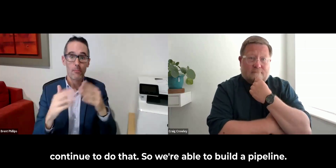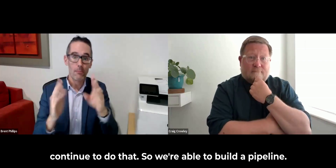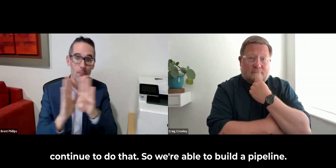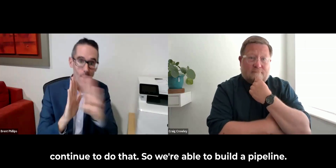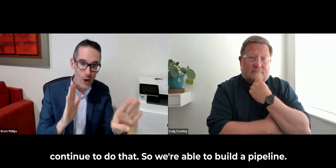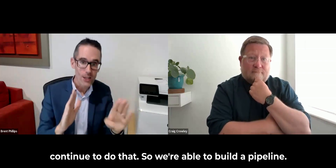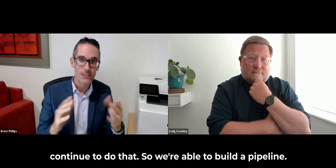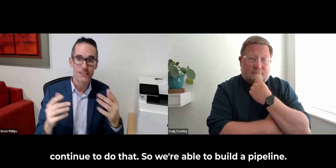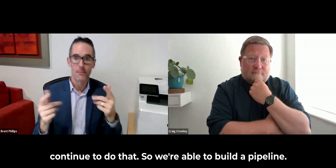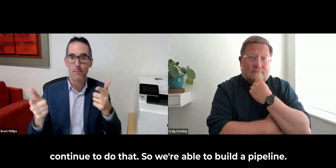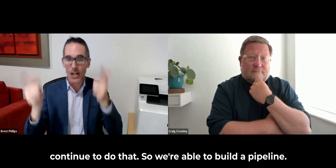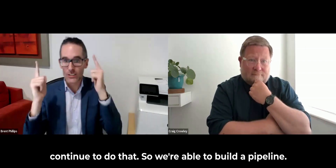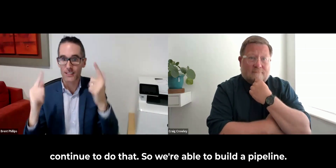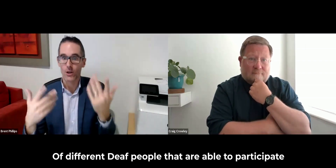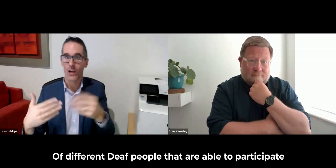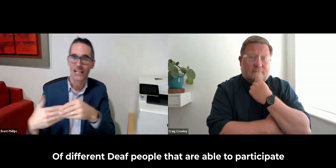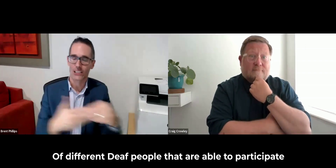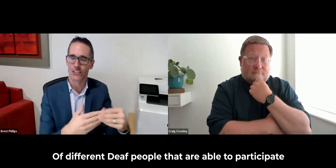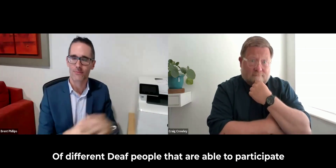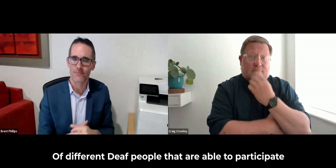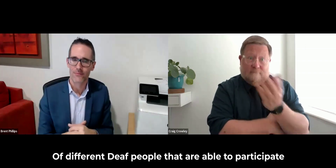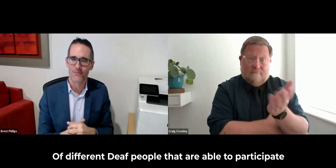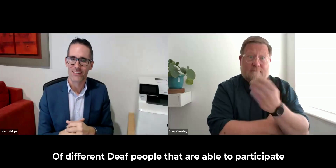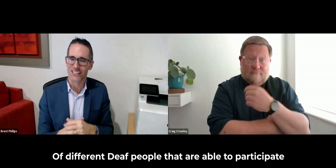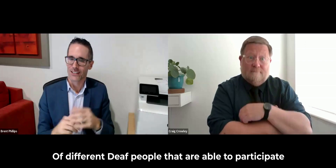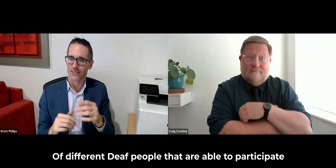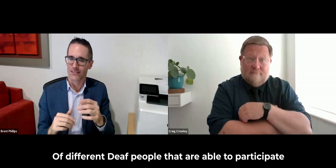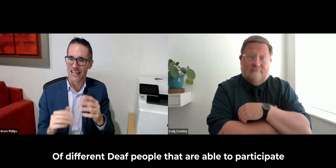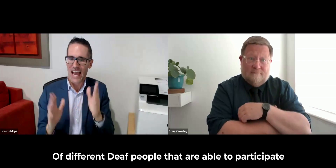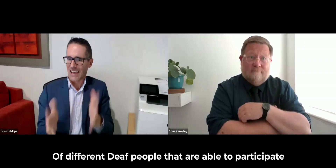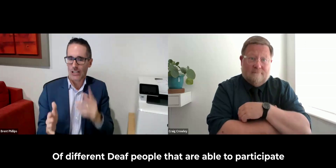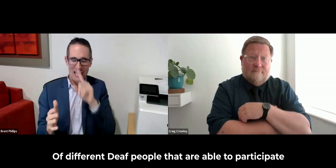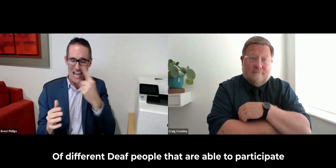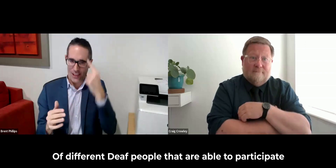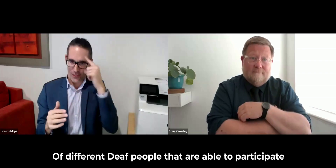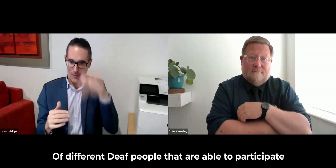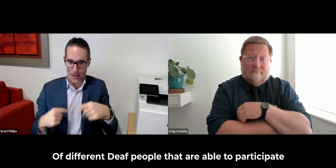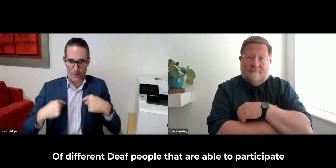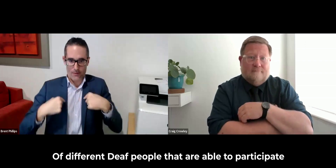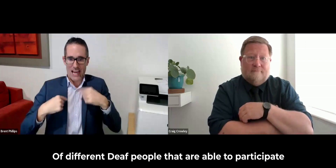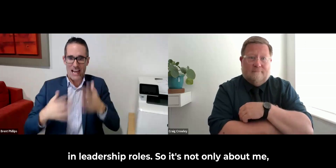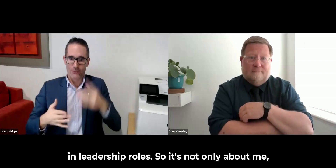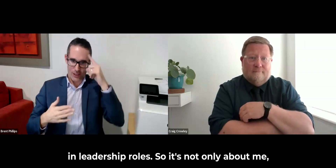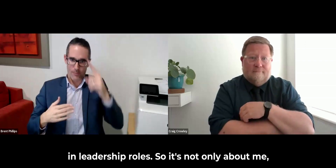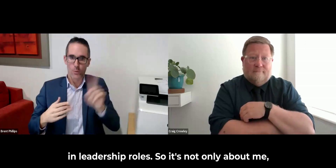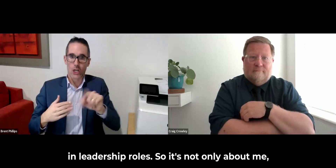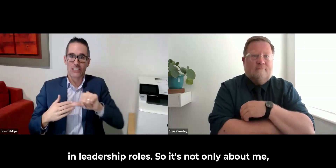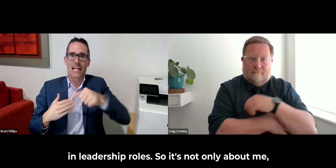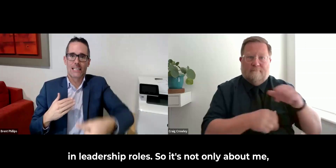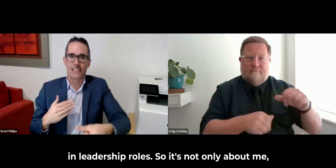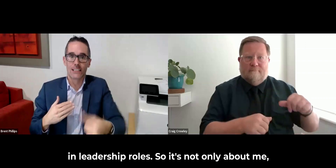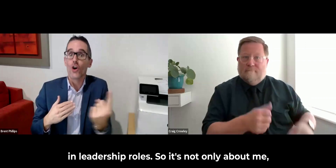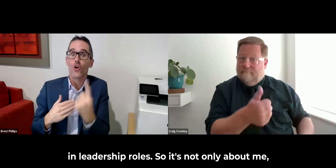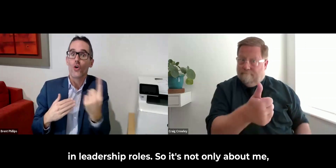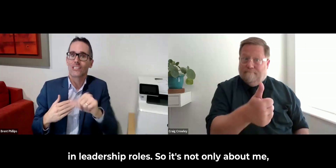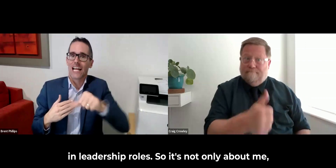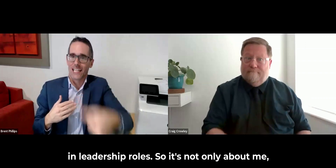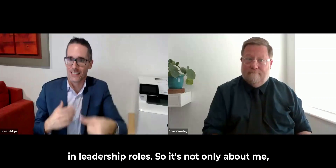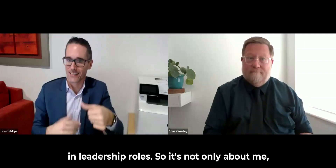to build a pipeline of different deaf people that are able to participate in leadership roles. So it's not only about